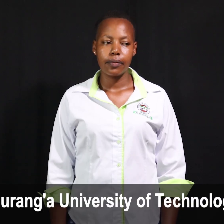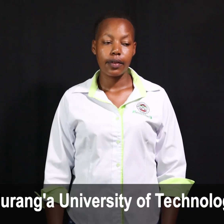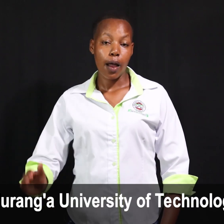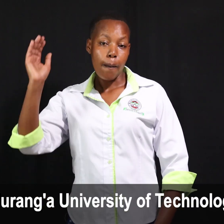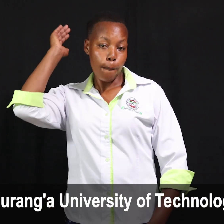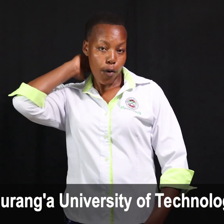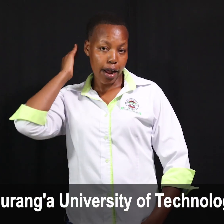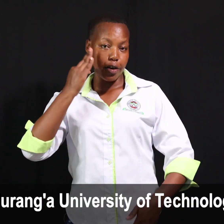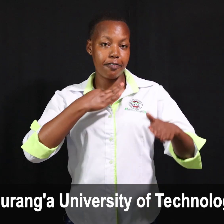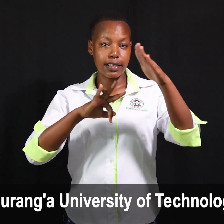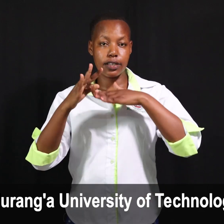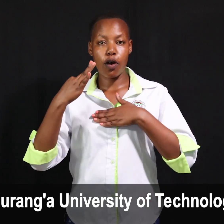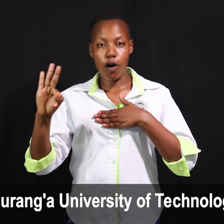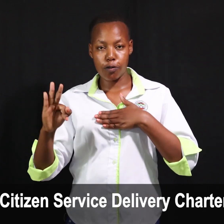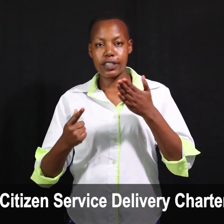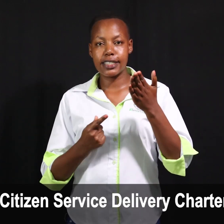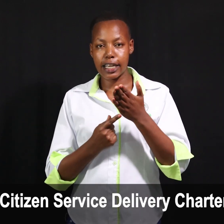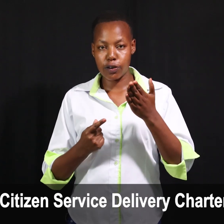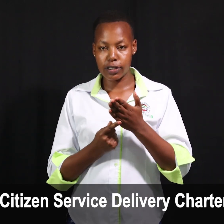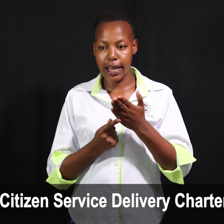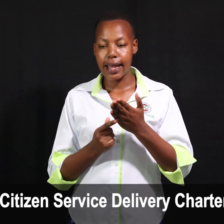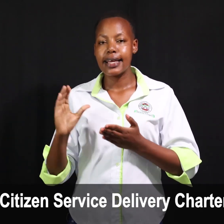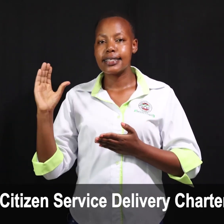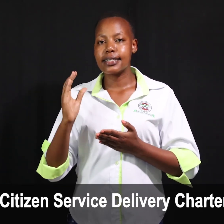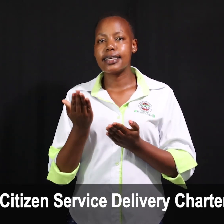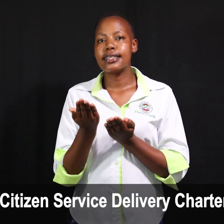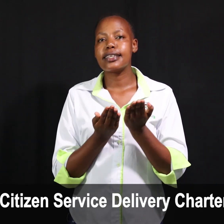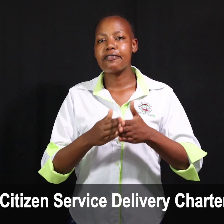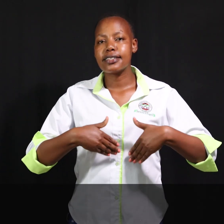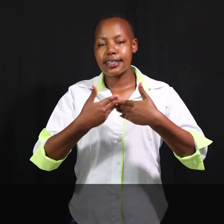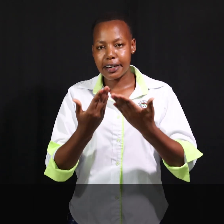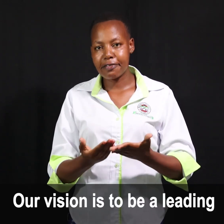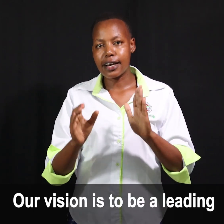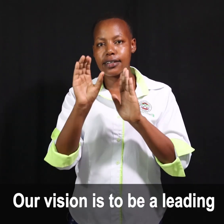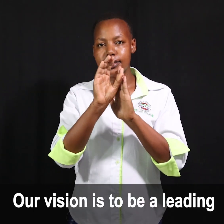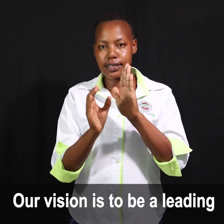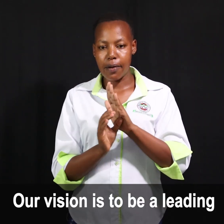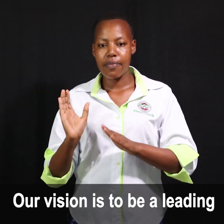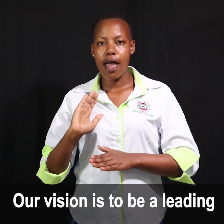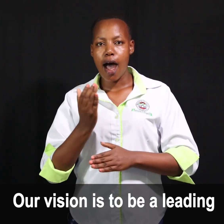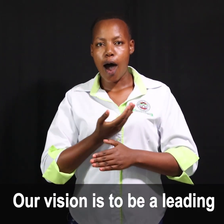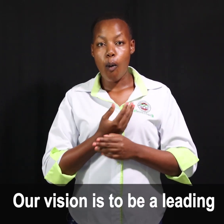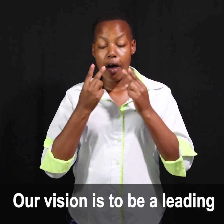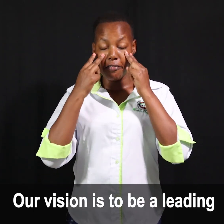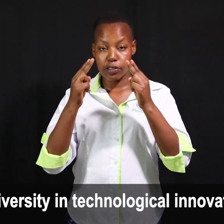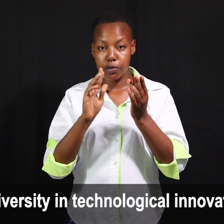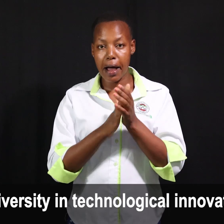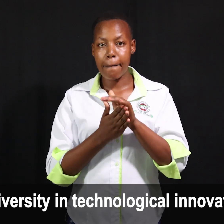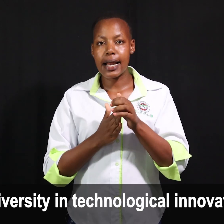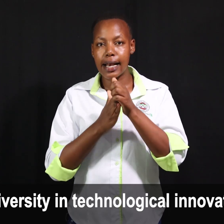Murang'a University of Technology's Citizen Service Delivery Charter. Our vision is to be a leading university in